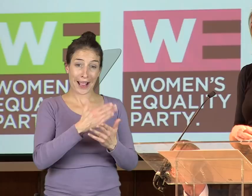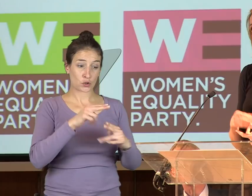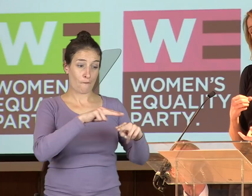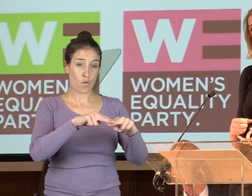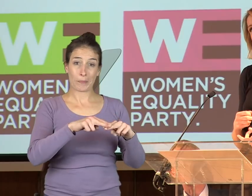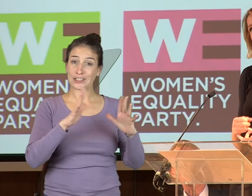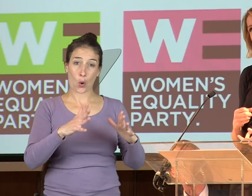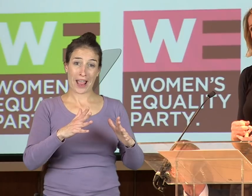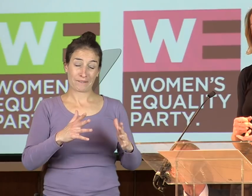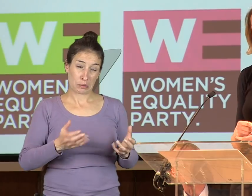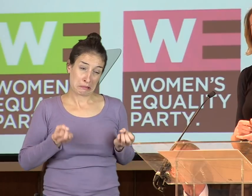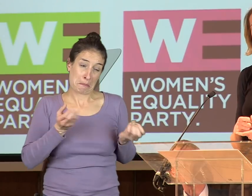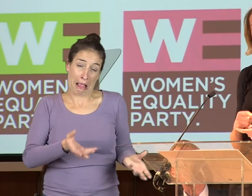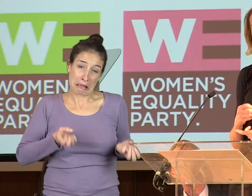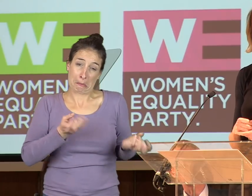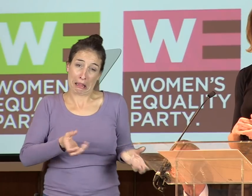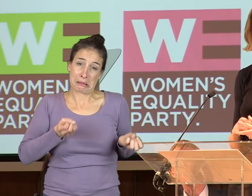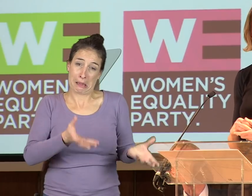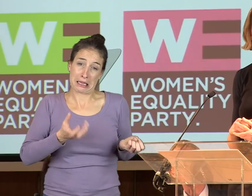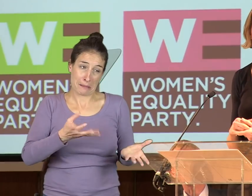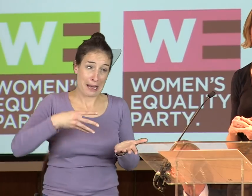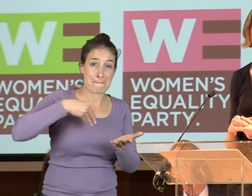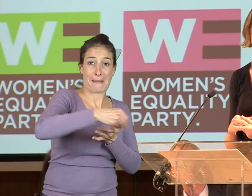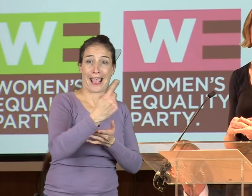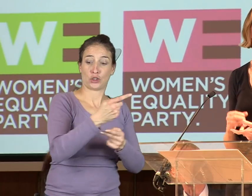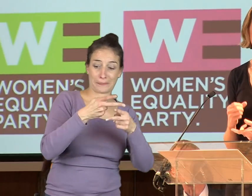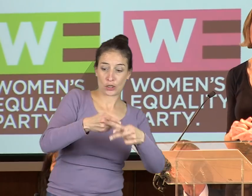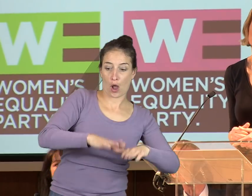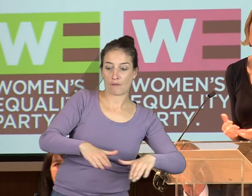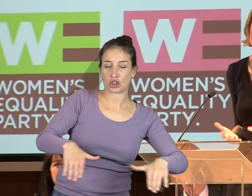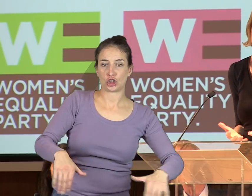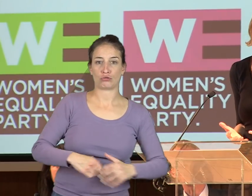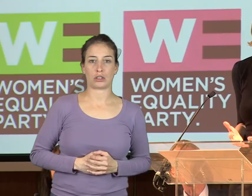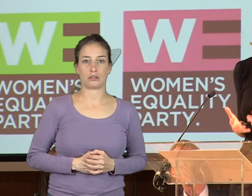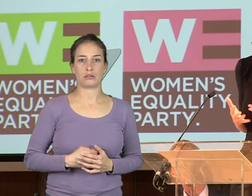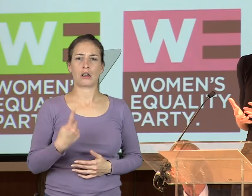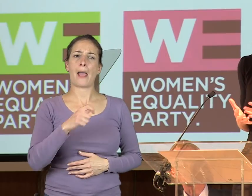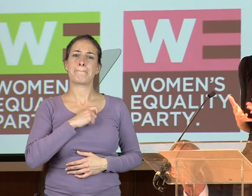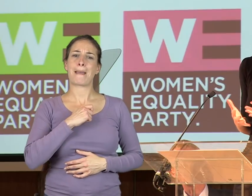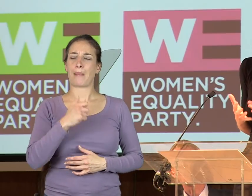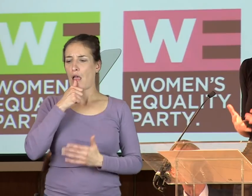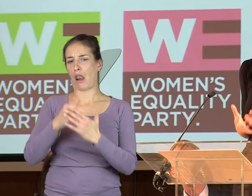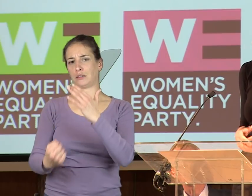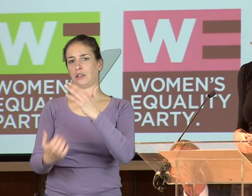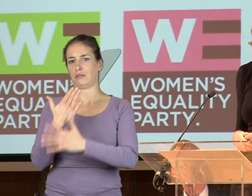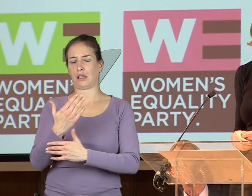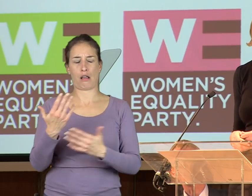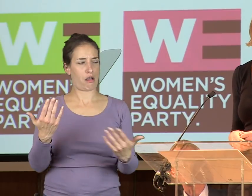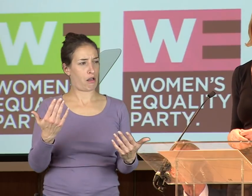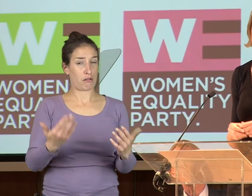us, "It is my decision to be a stay-at-home mum," she said. "I never thought I'd be a mum, and I enjoy it